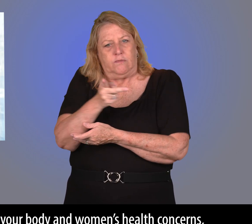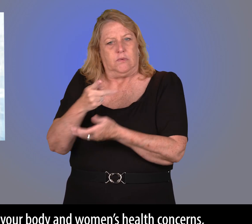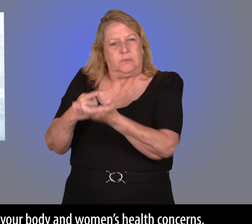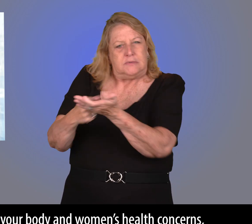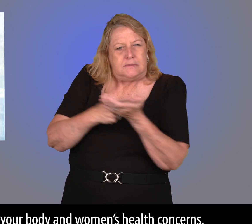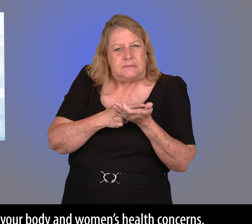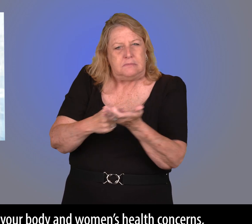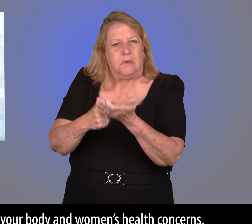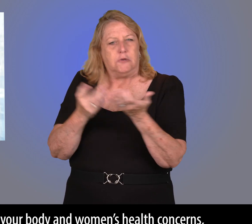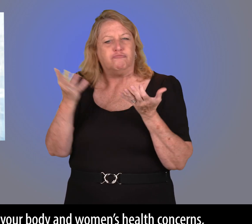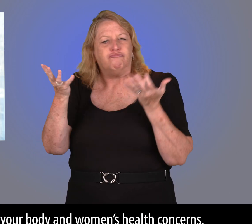health concerns,